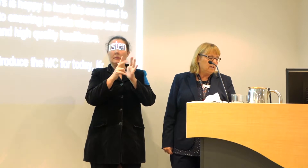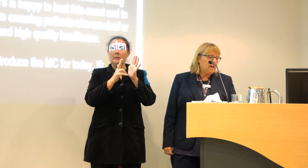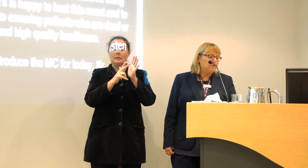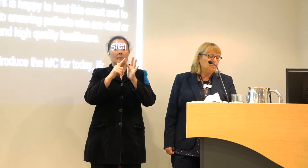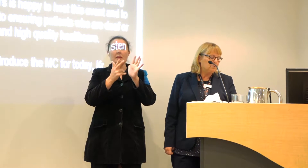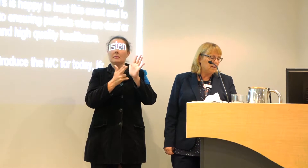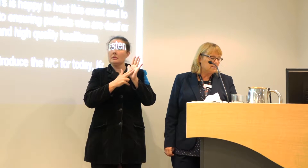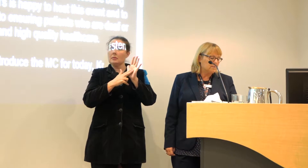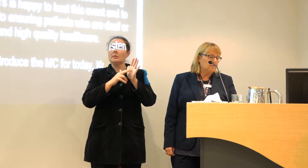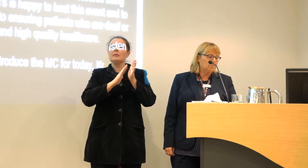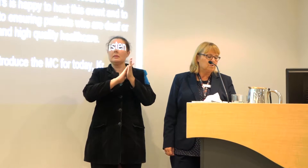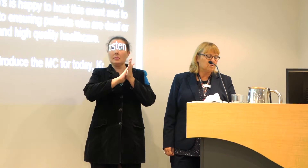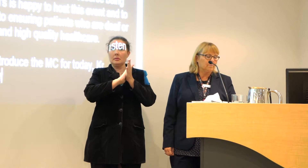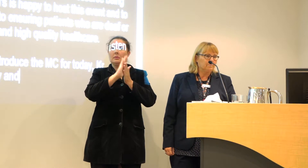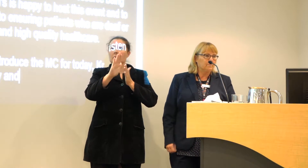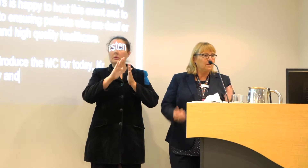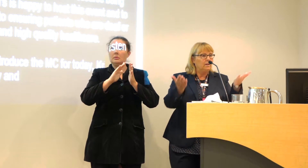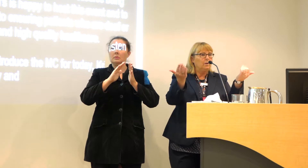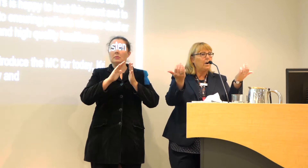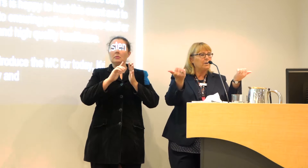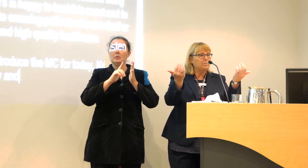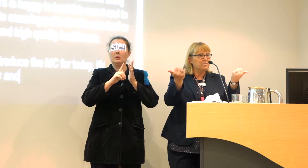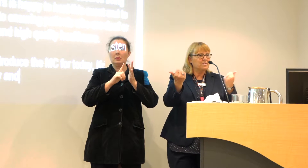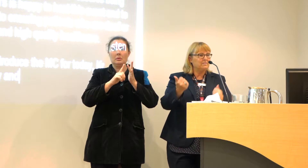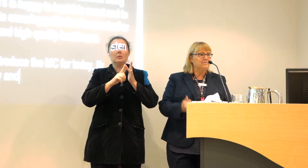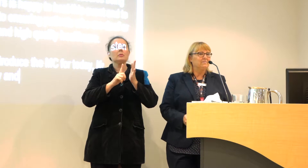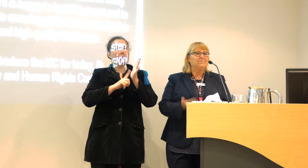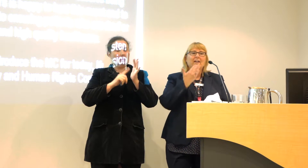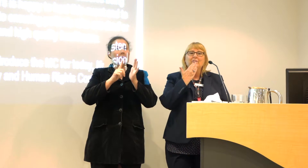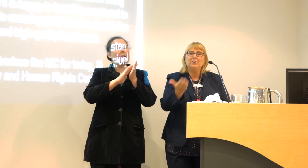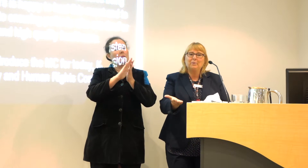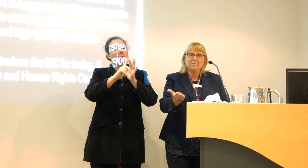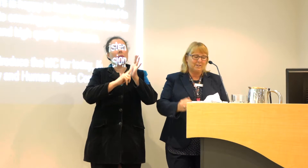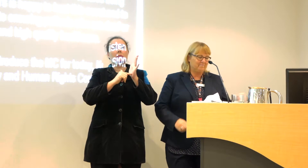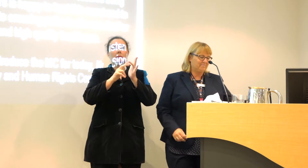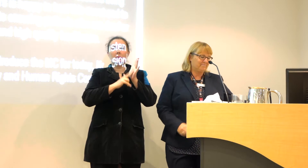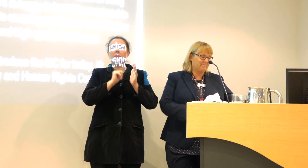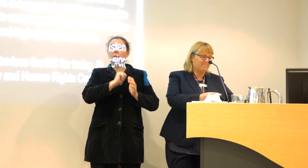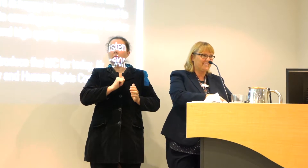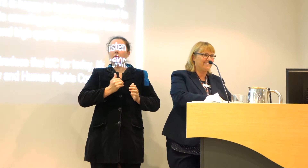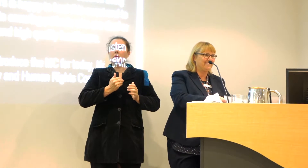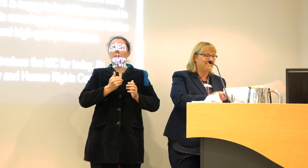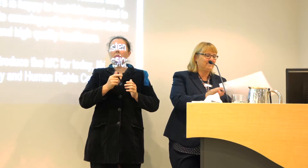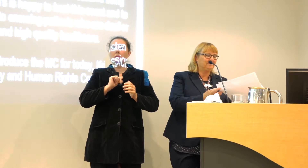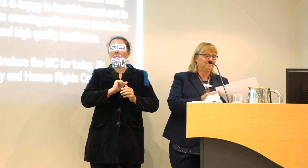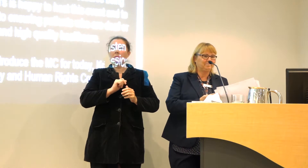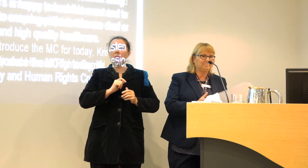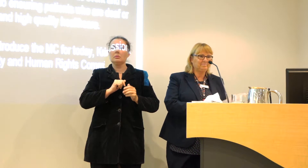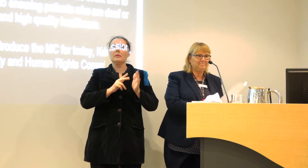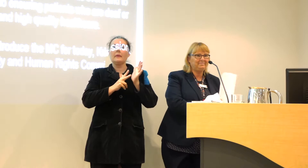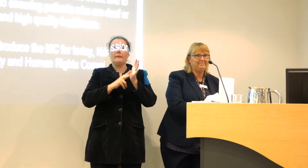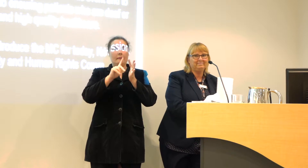Opportunity and Human Rights Commissioner. Welcome, Kristen, and thank you, everyone.